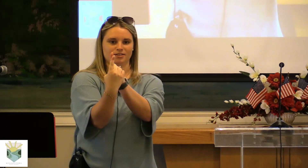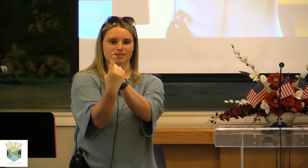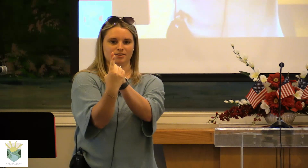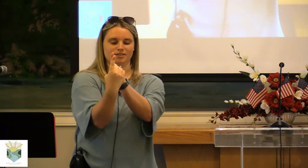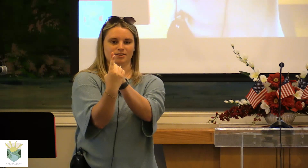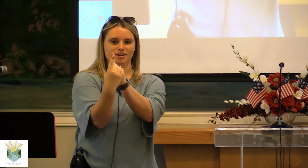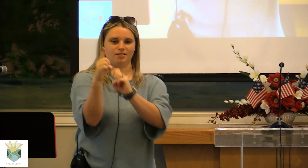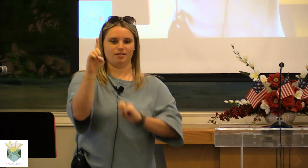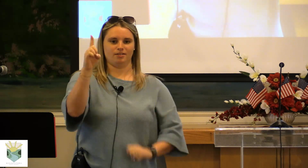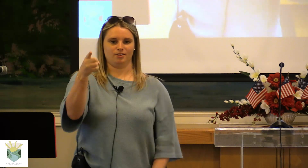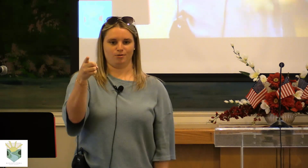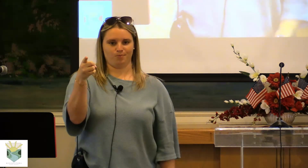And then you.